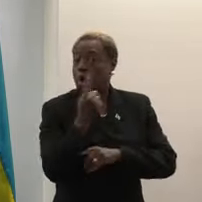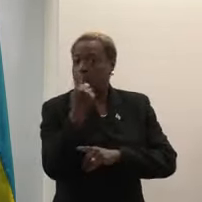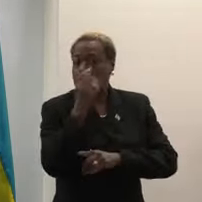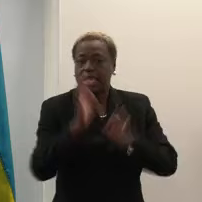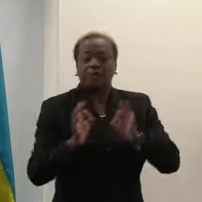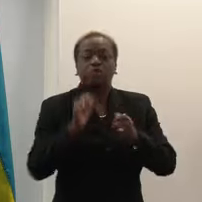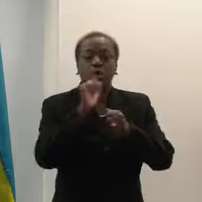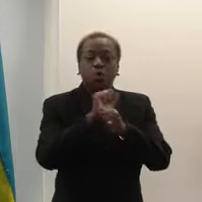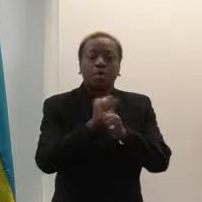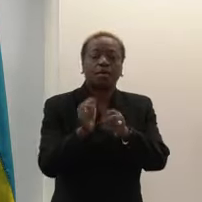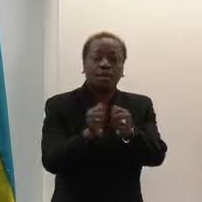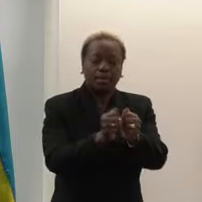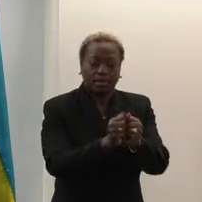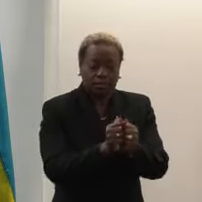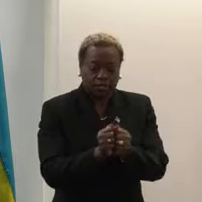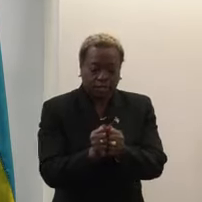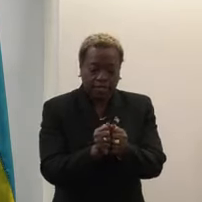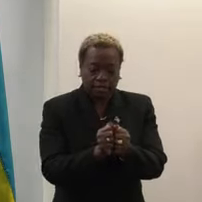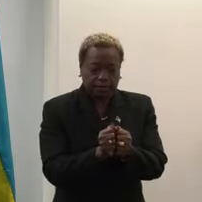together.